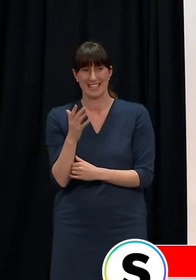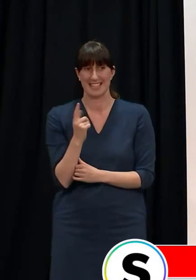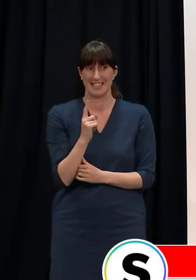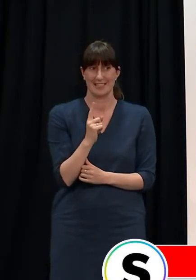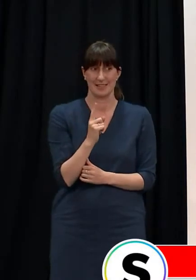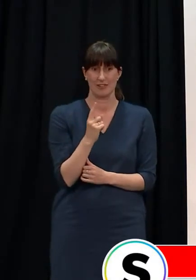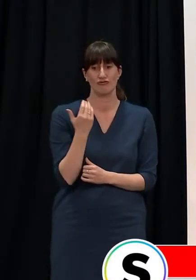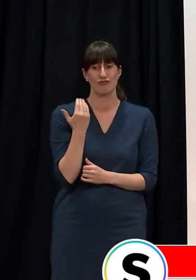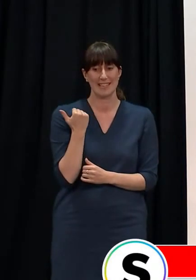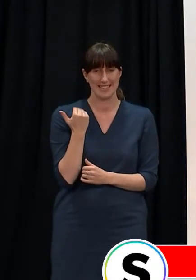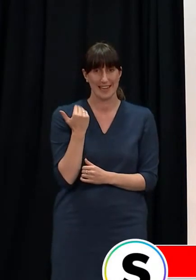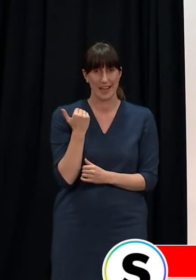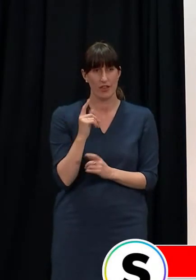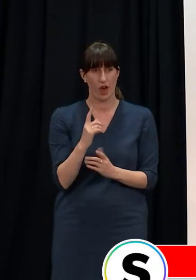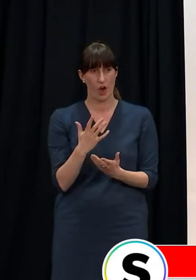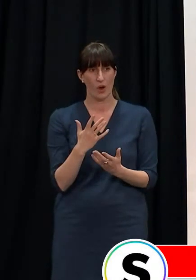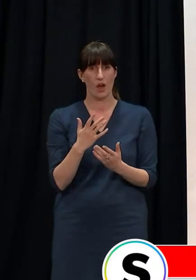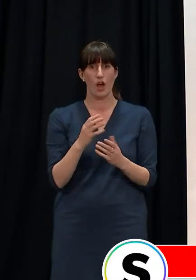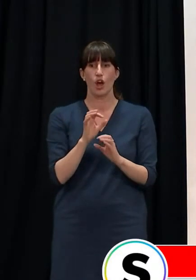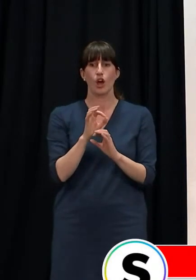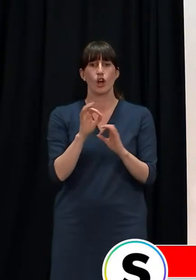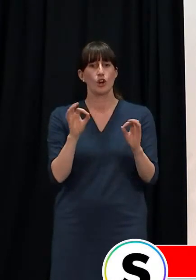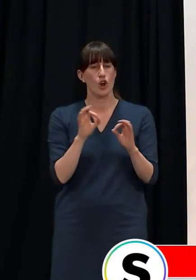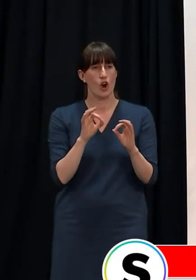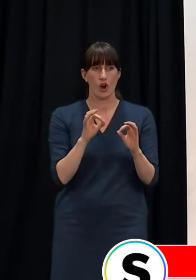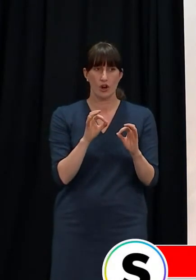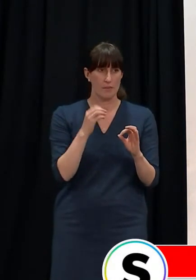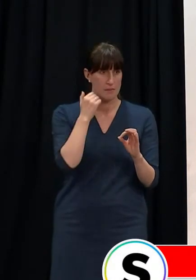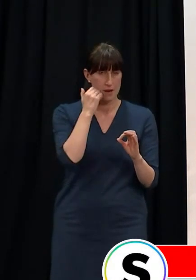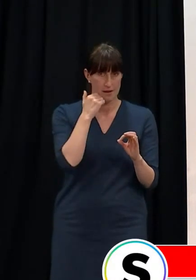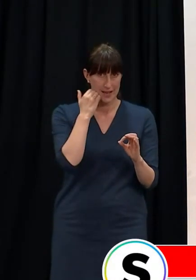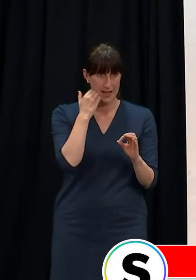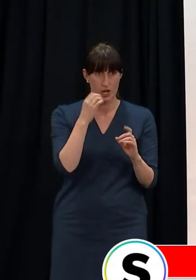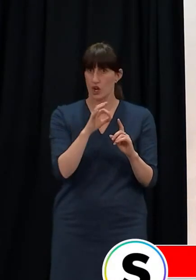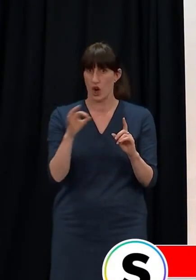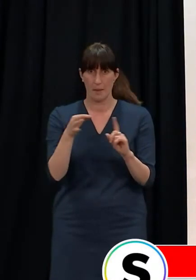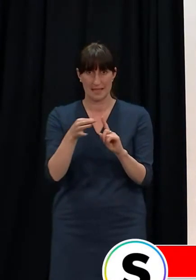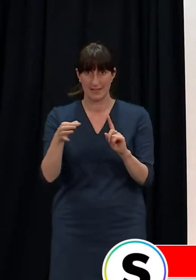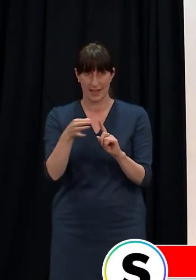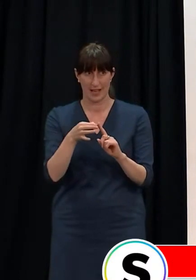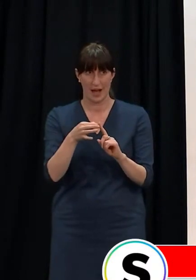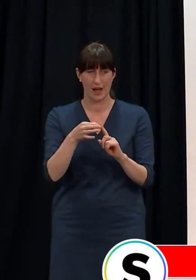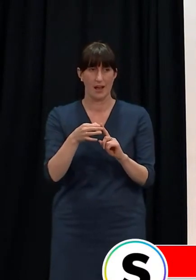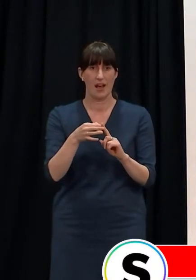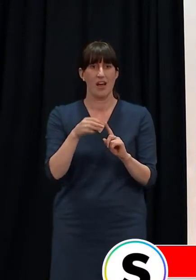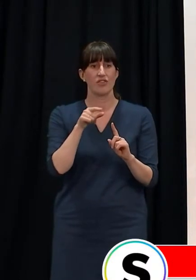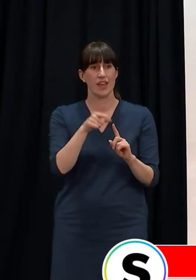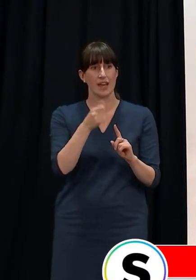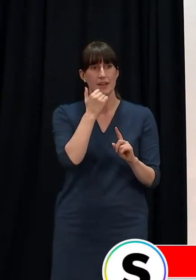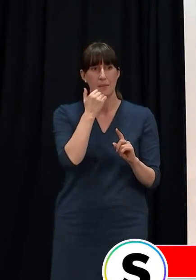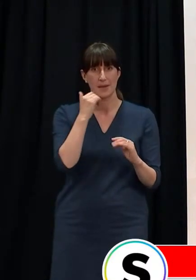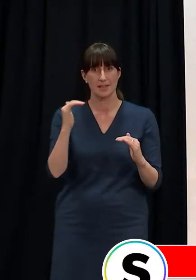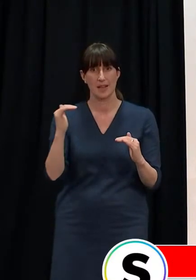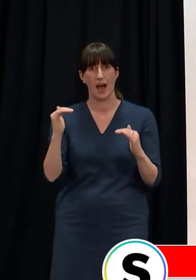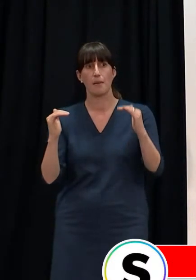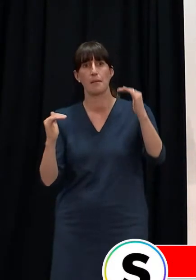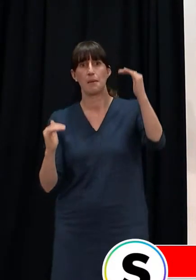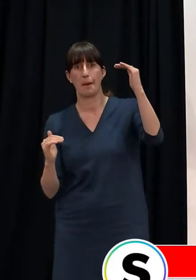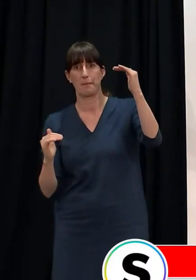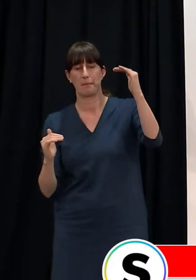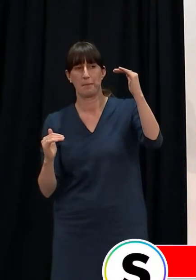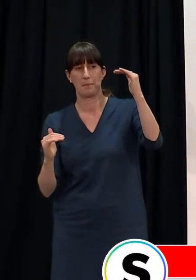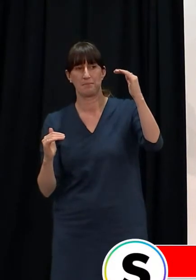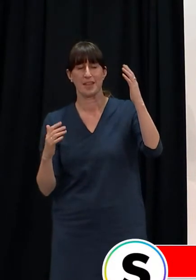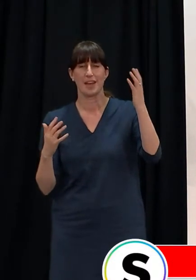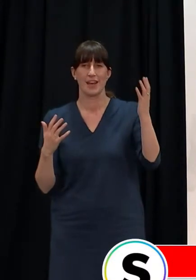recently, in fact, that the non-Māori, non-Pacific rates have caught up and in some cases superseded them. The real focus now is on ensuring we